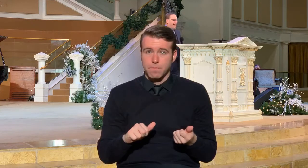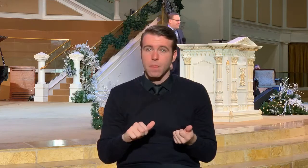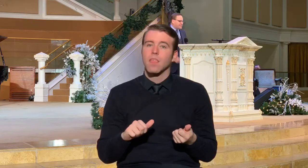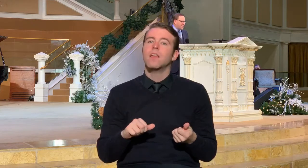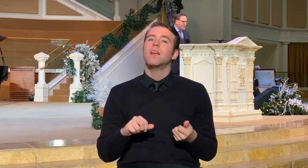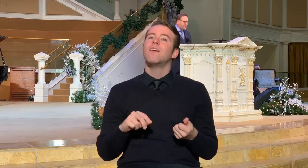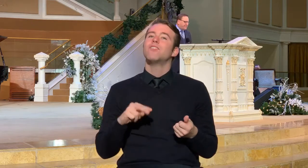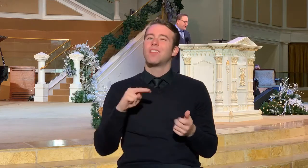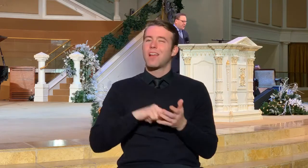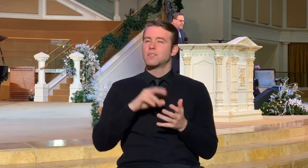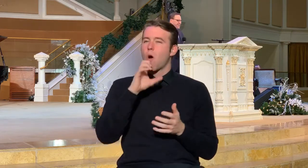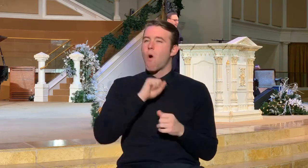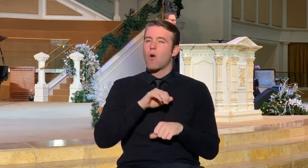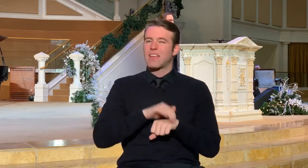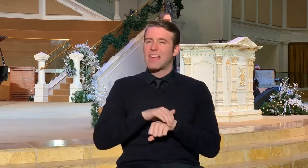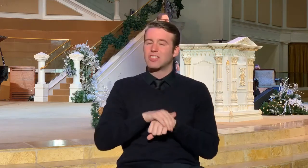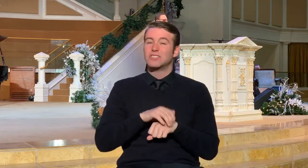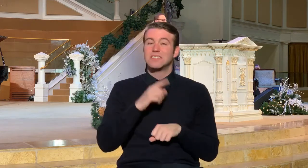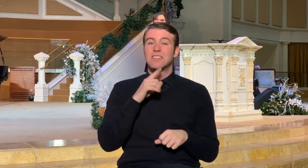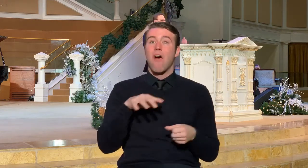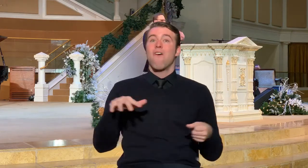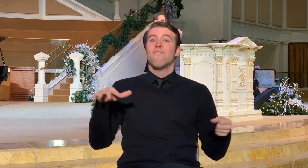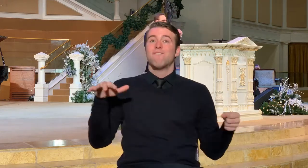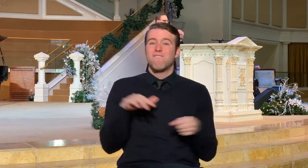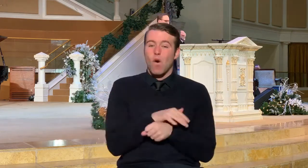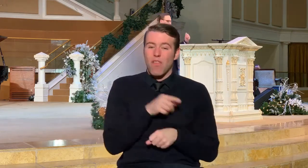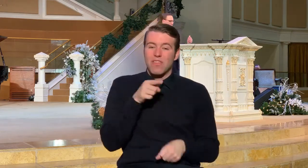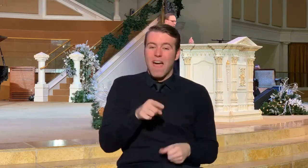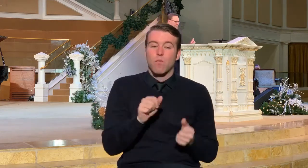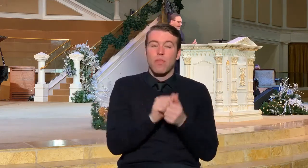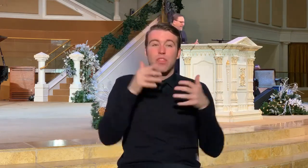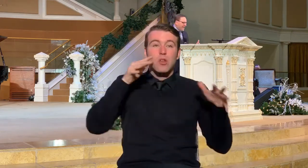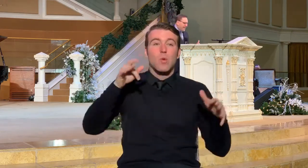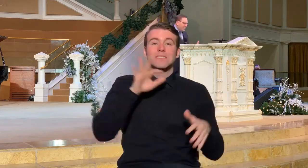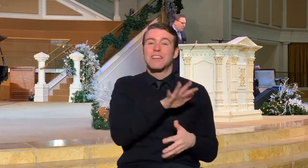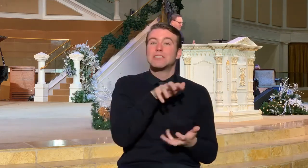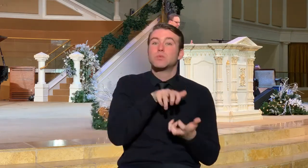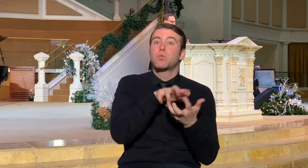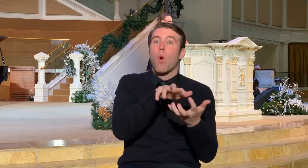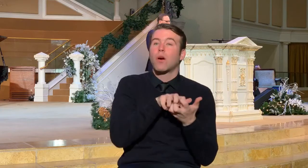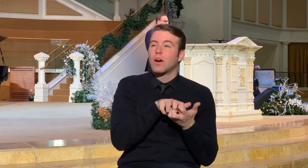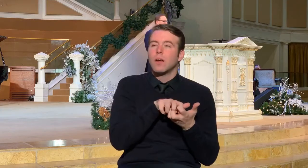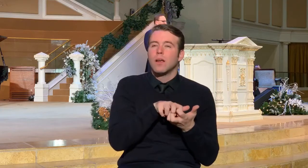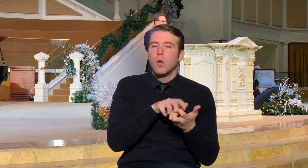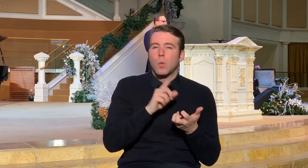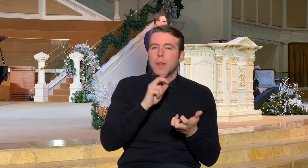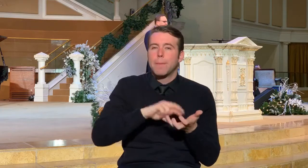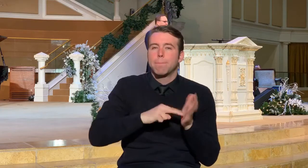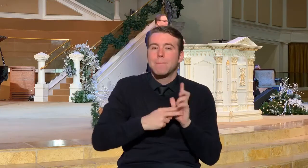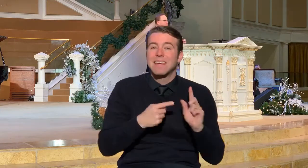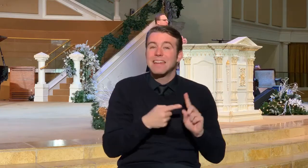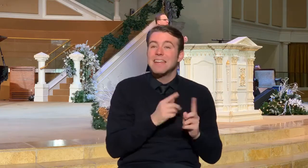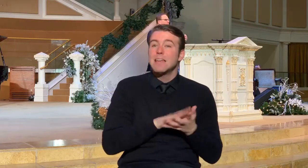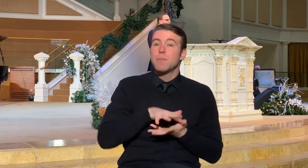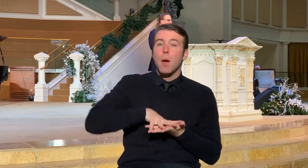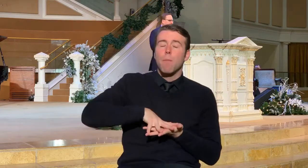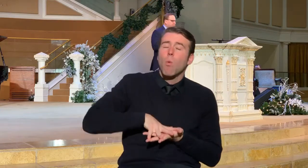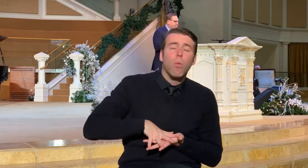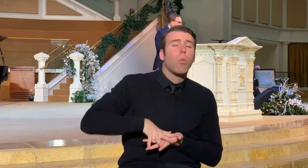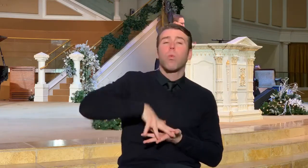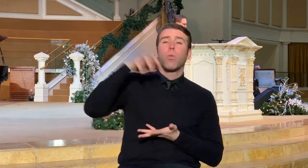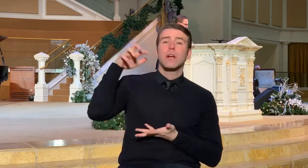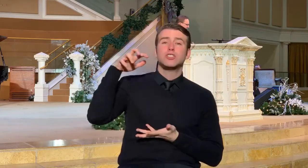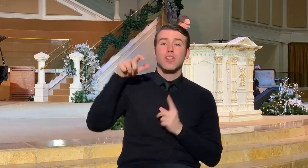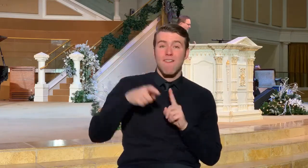English, the Bible says, the fullness thereof by the noise of his roaring. It literally means he became rich off of